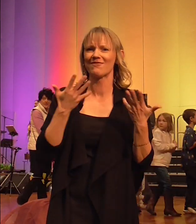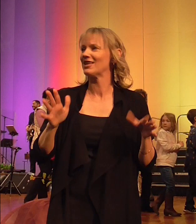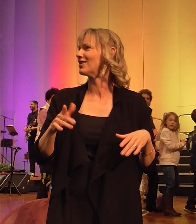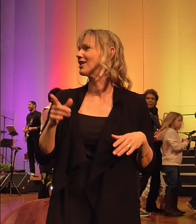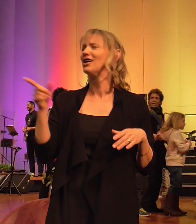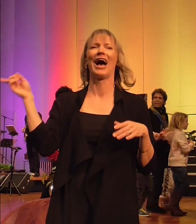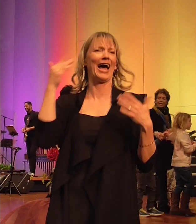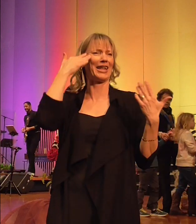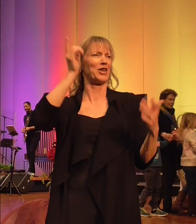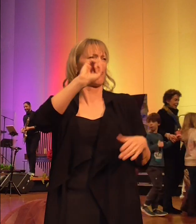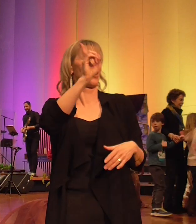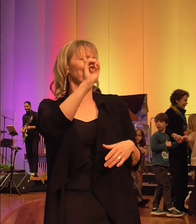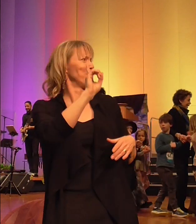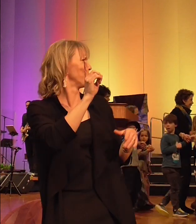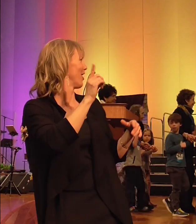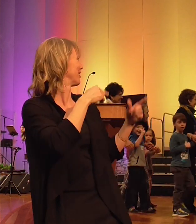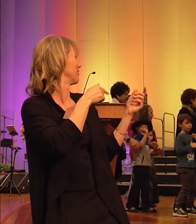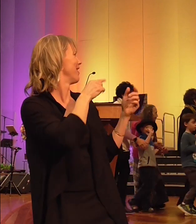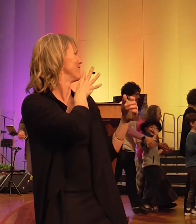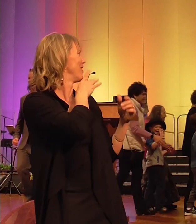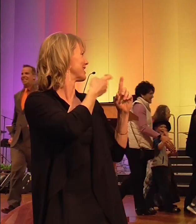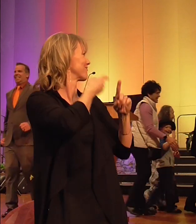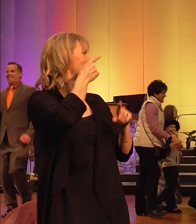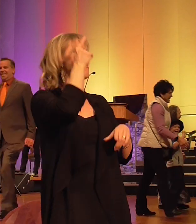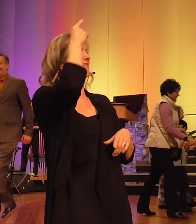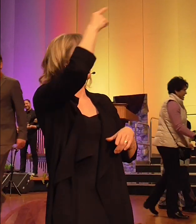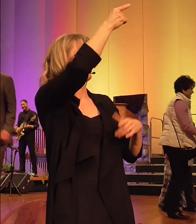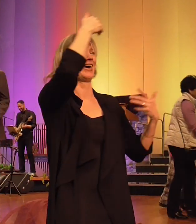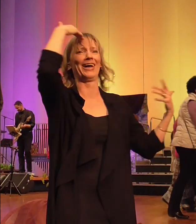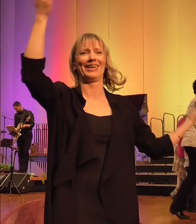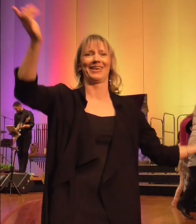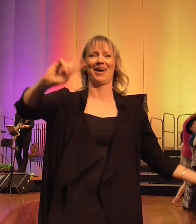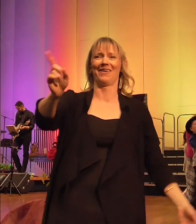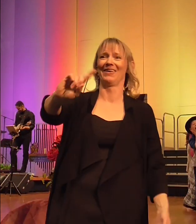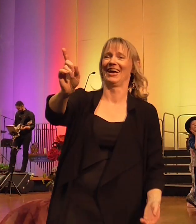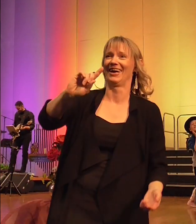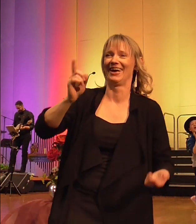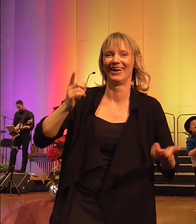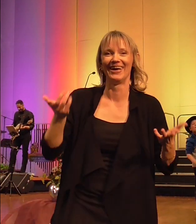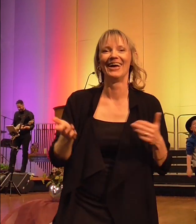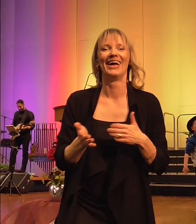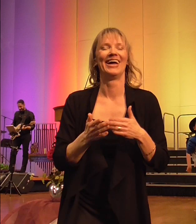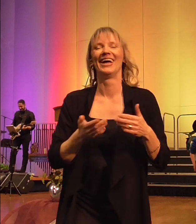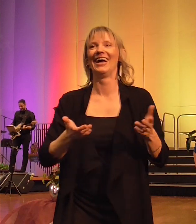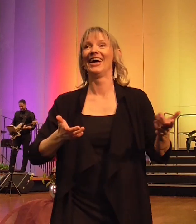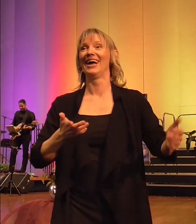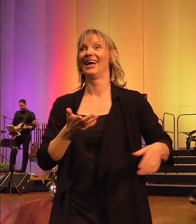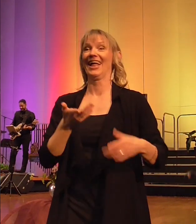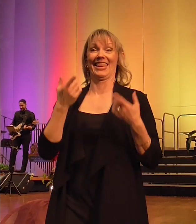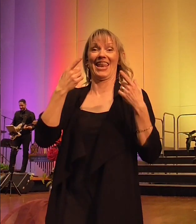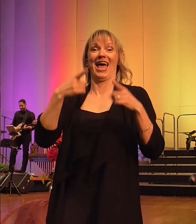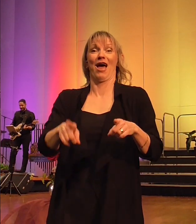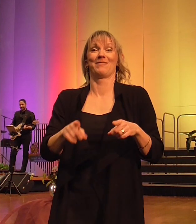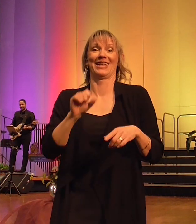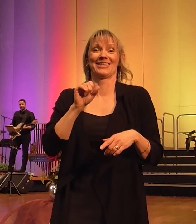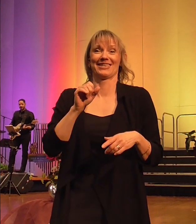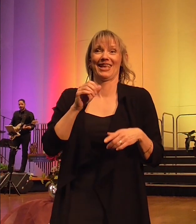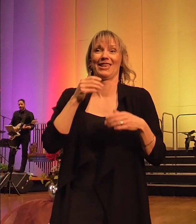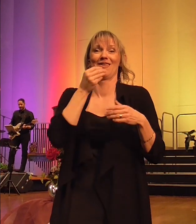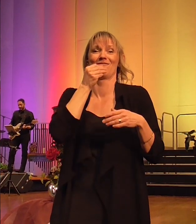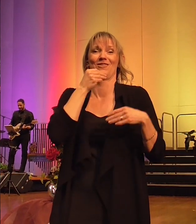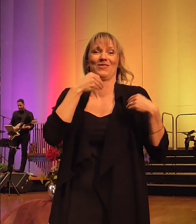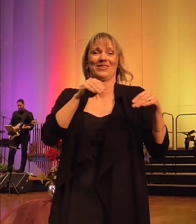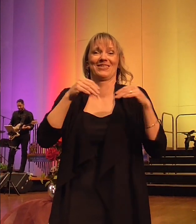like a disembodied voice from somewhere. Where did he go? It's when it happens at the supermarket that it's going to be